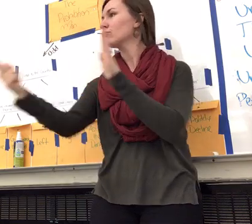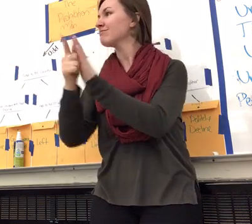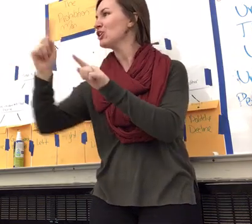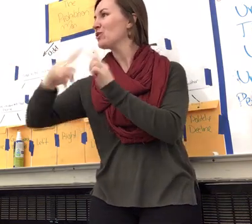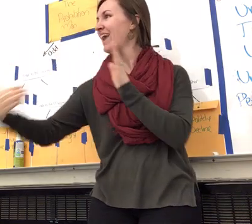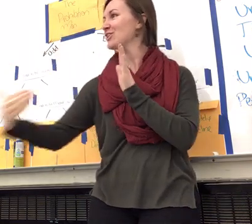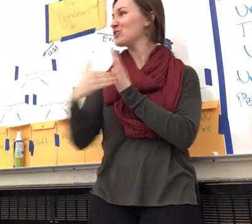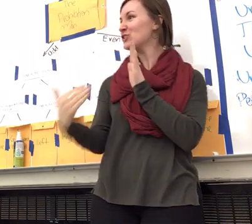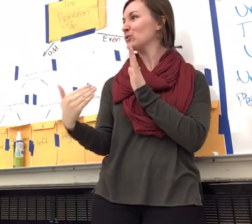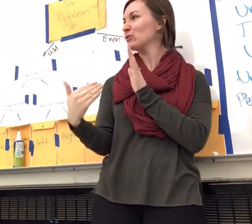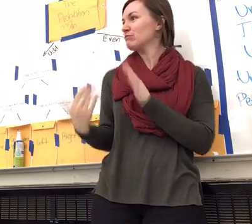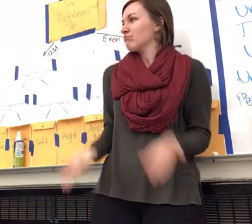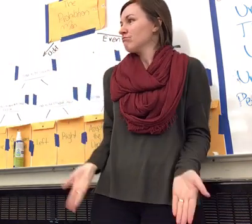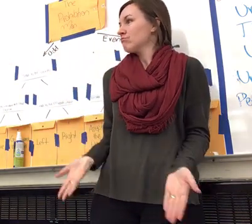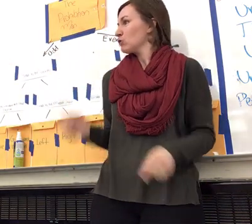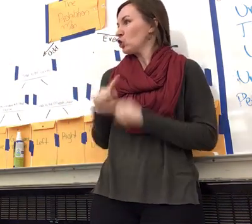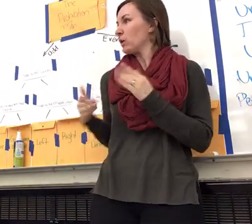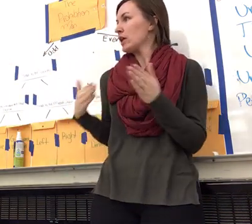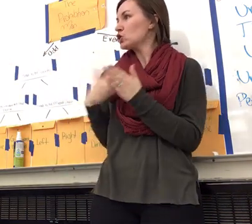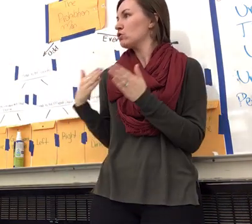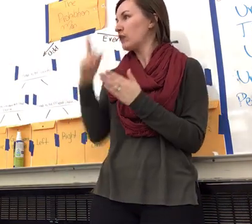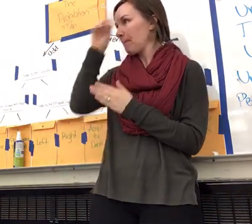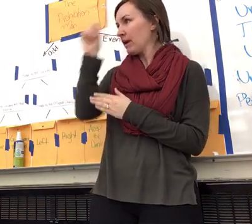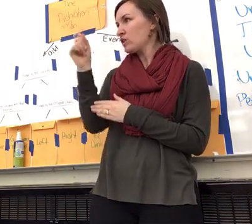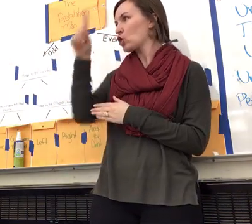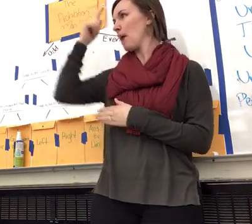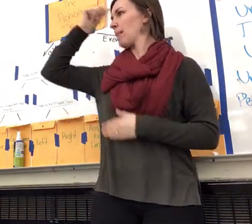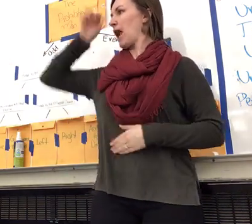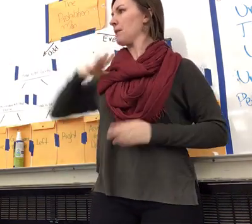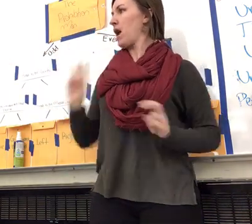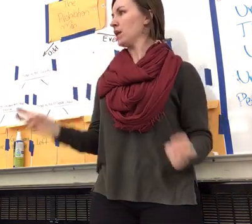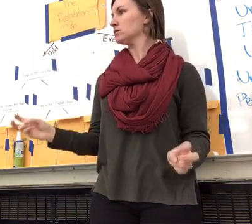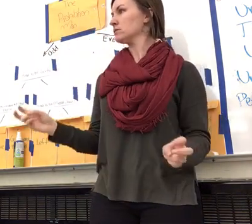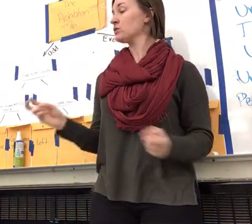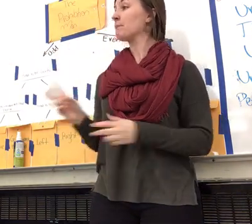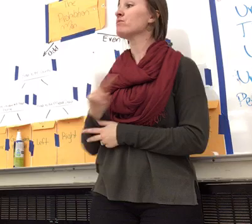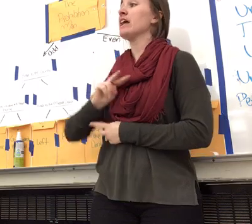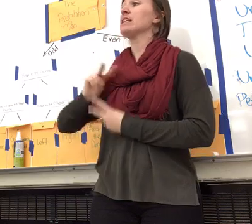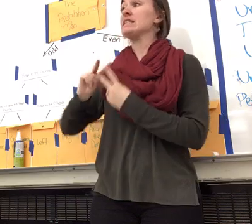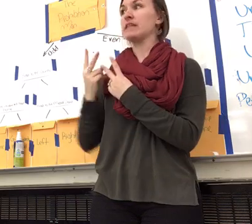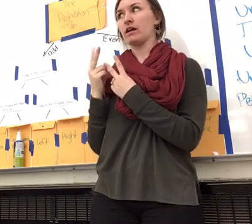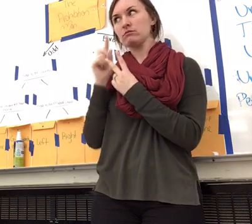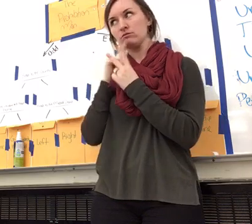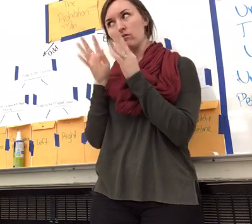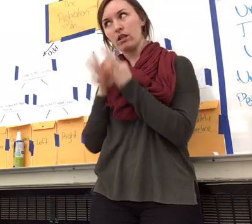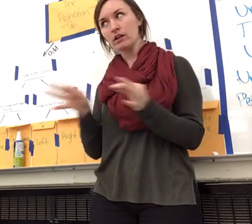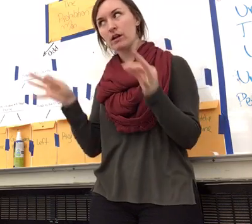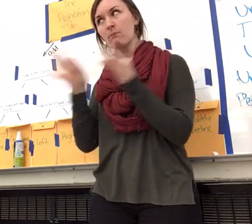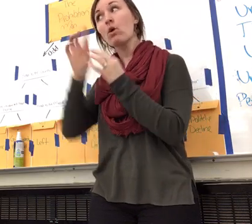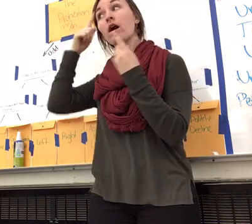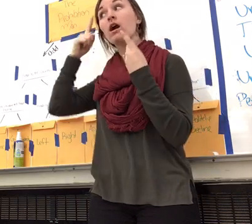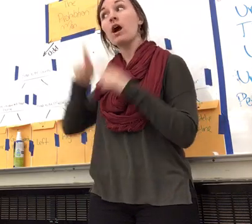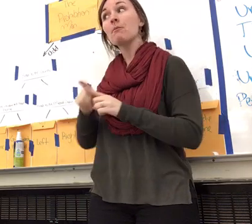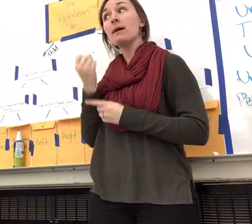you have no rights, therefore you can't sue. That's the first one. Second thing he says, and this is really important, Compromise of 1820 is